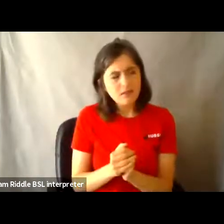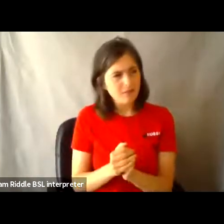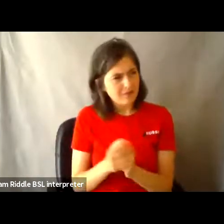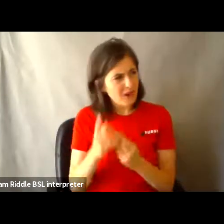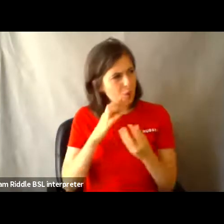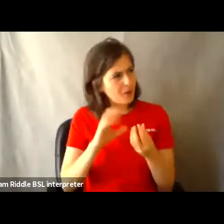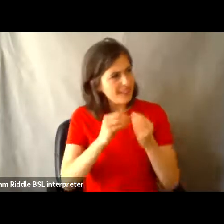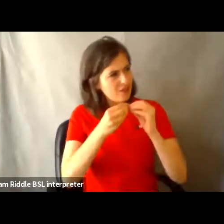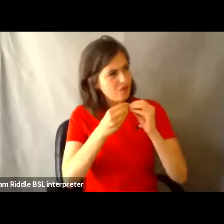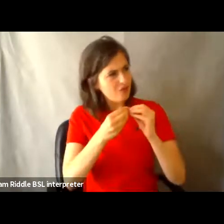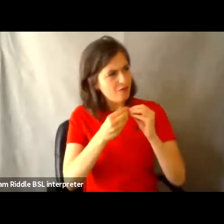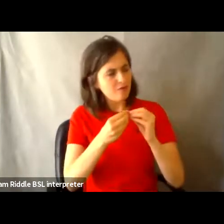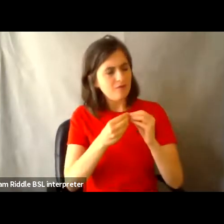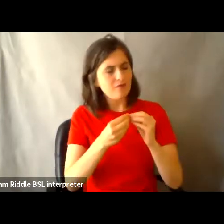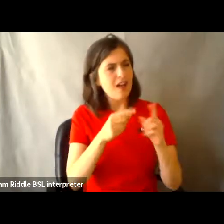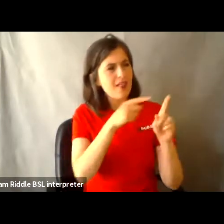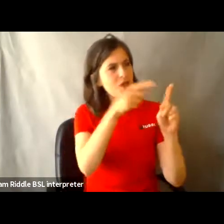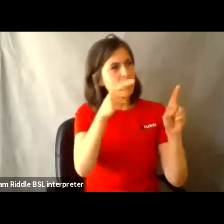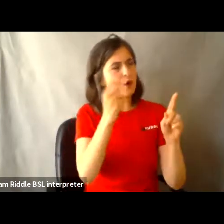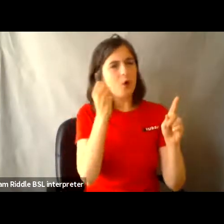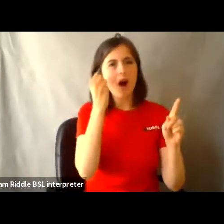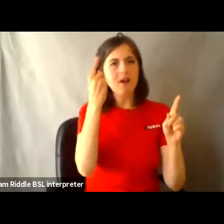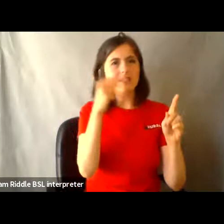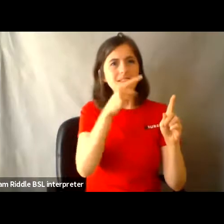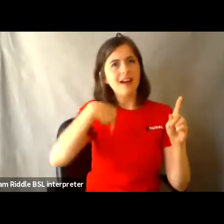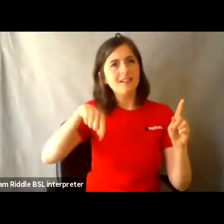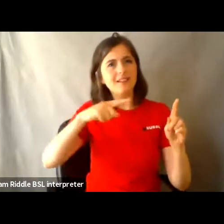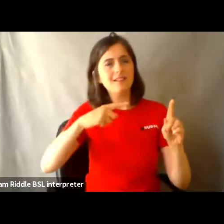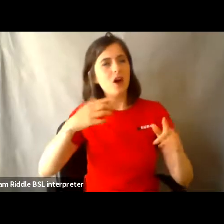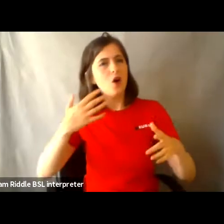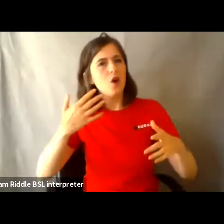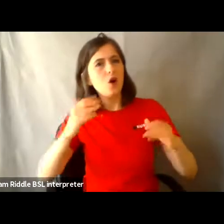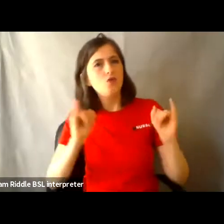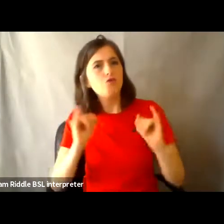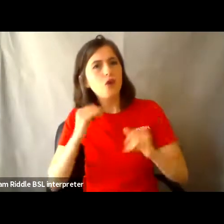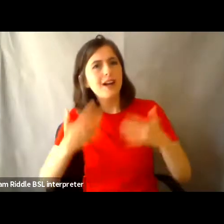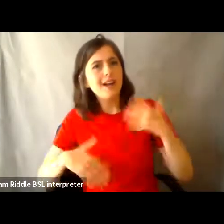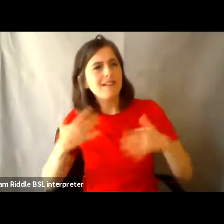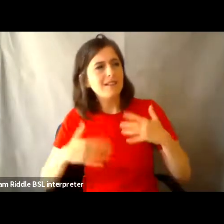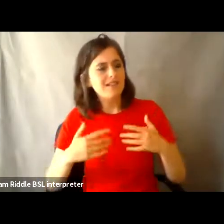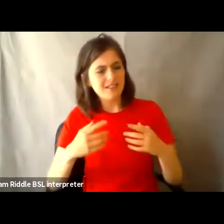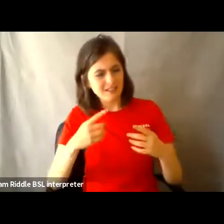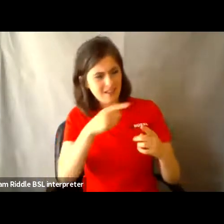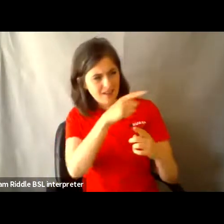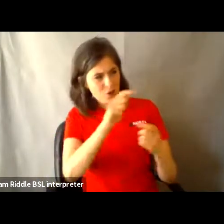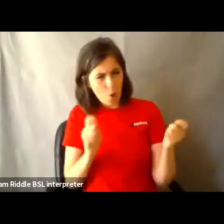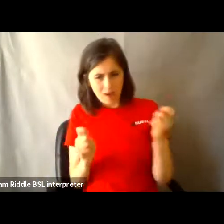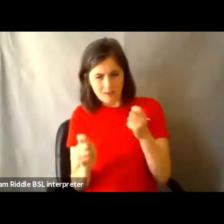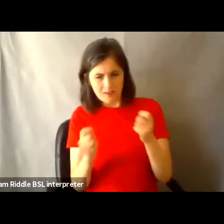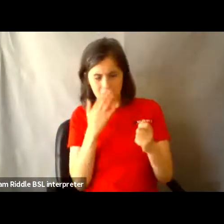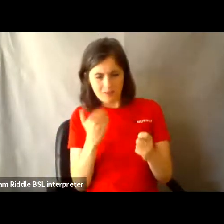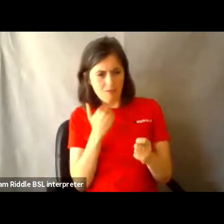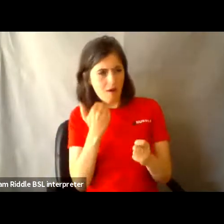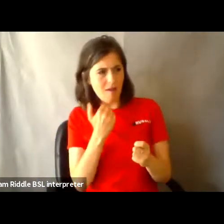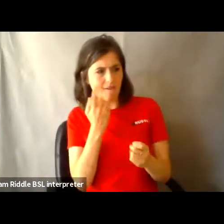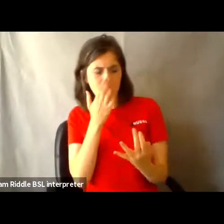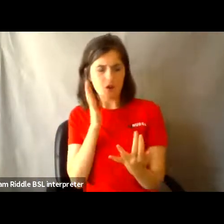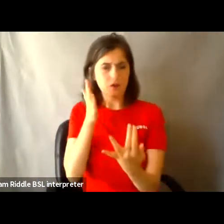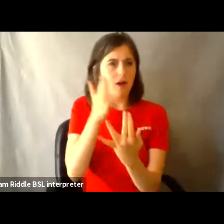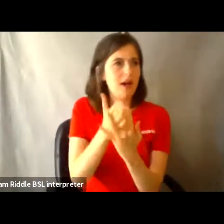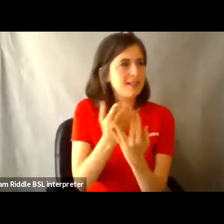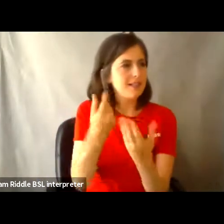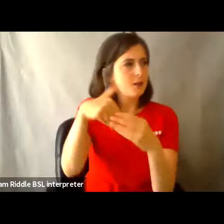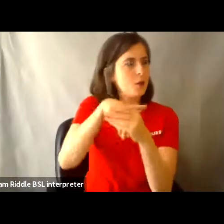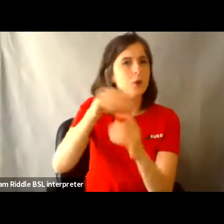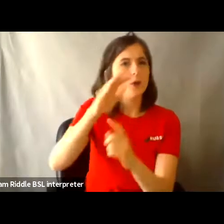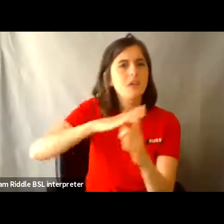who understand chronic illnesses and are not sufficient to help us be included in society. By